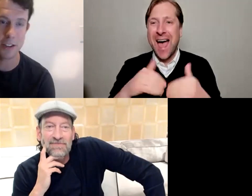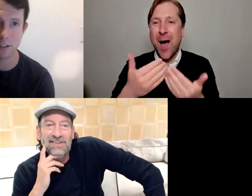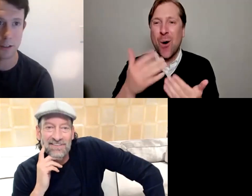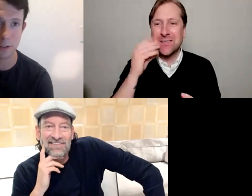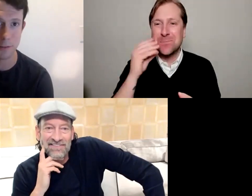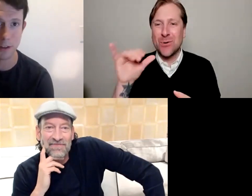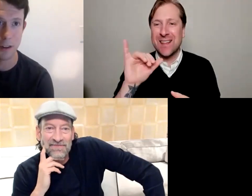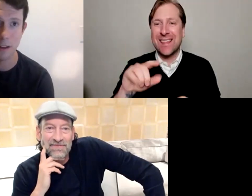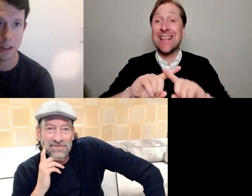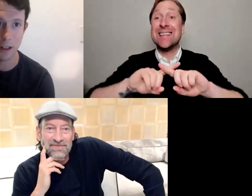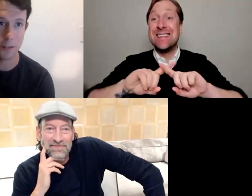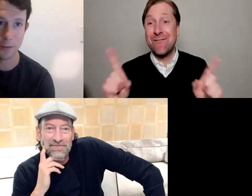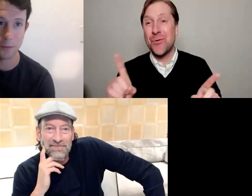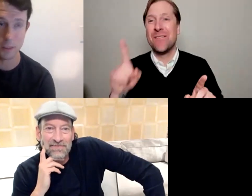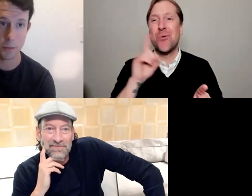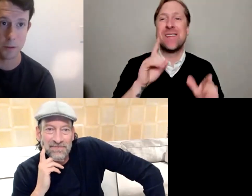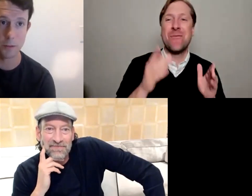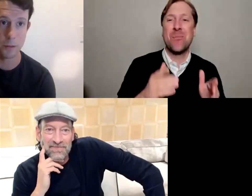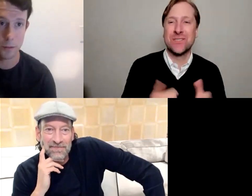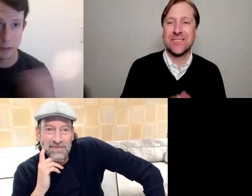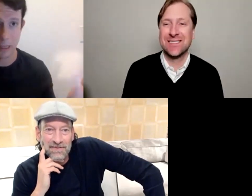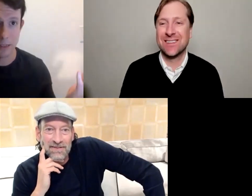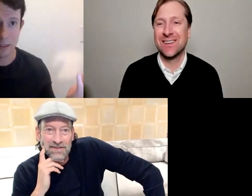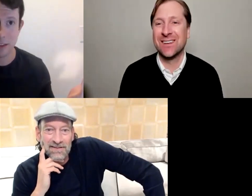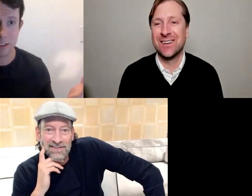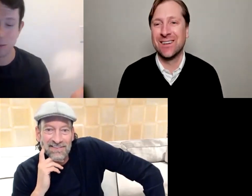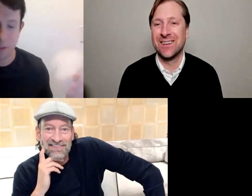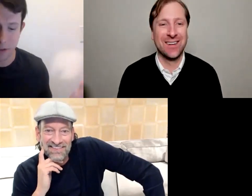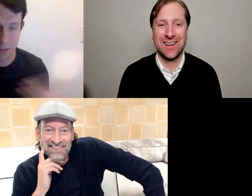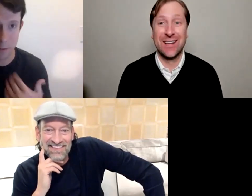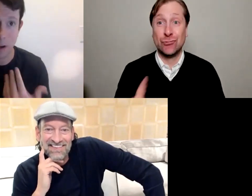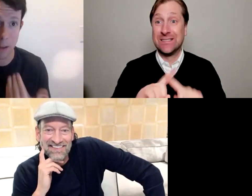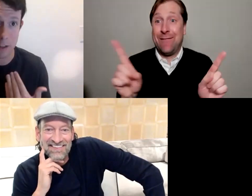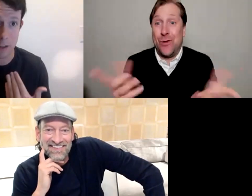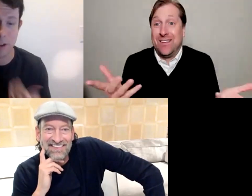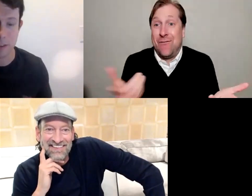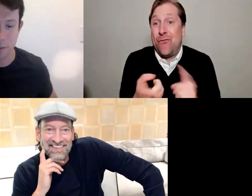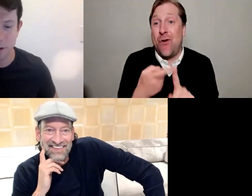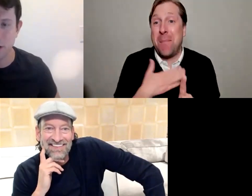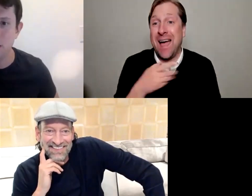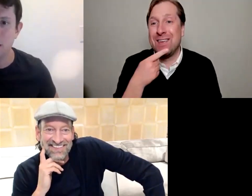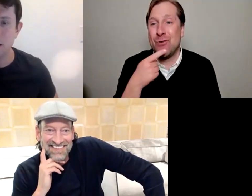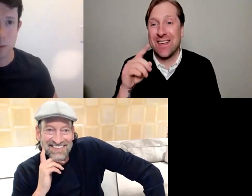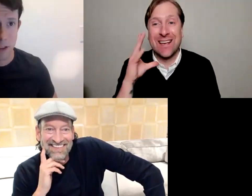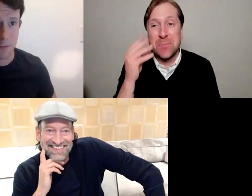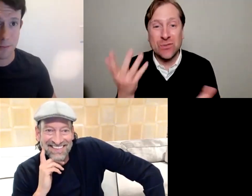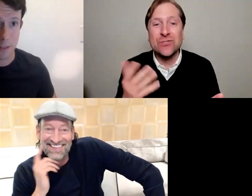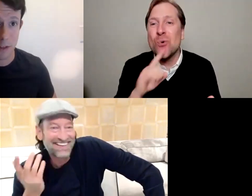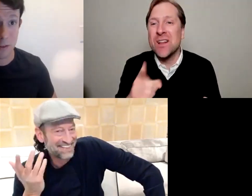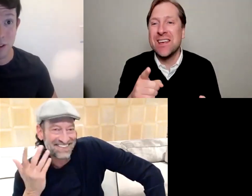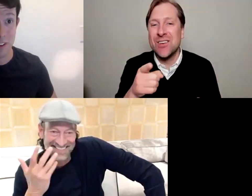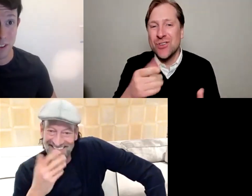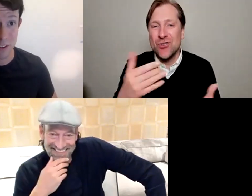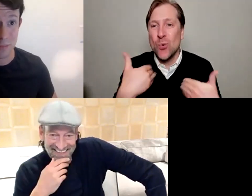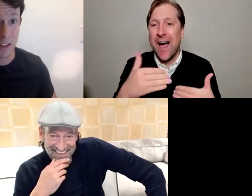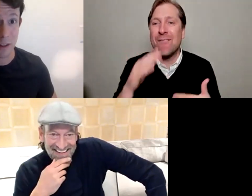that is just so different for someone who it's just so different from what I would experience. And I'm wondering,